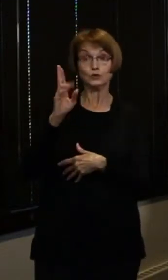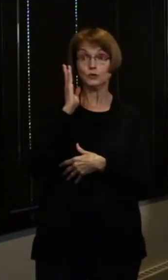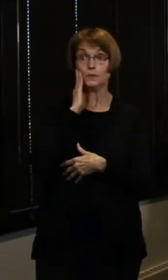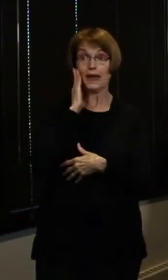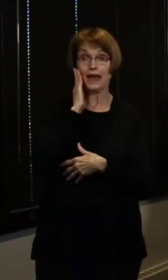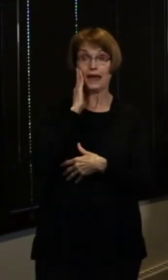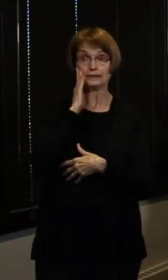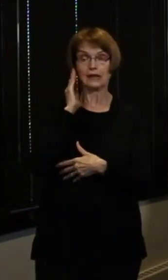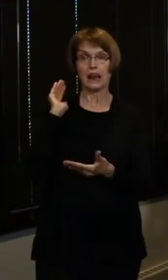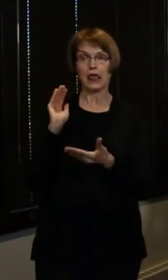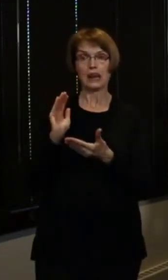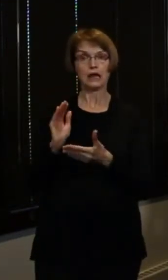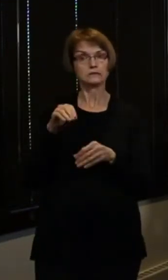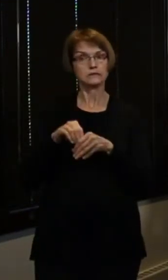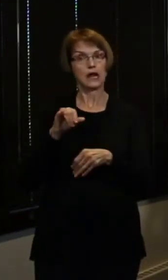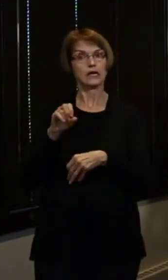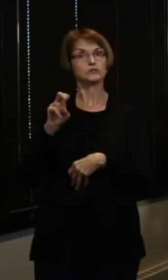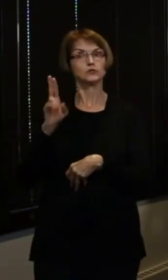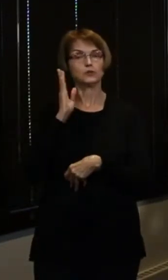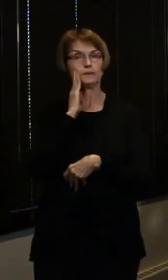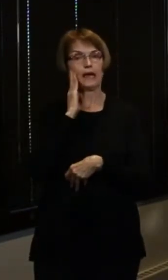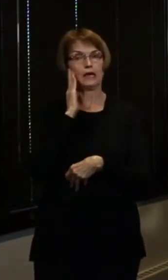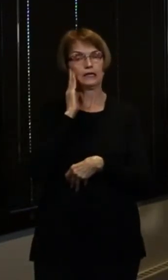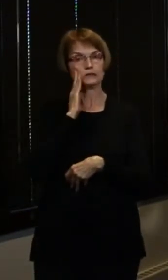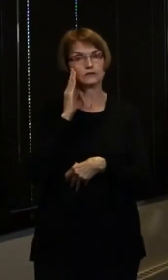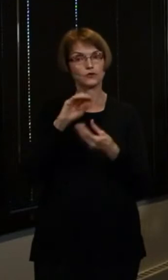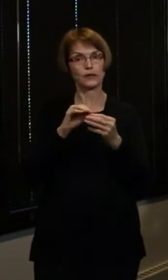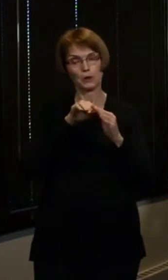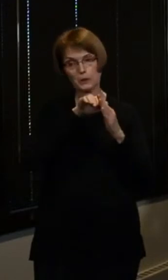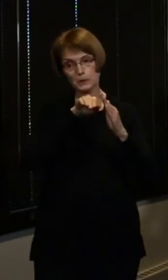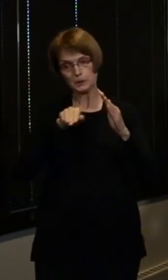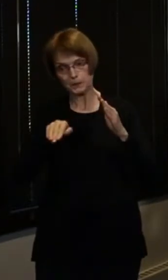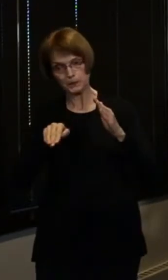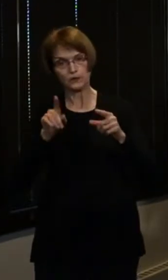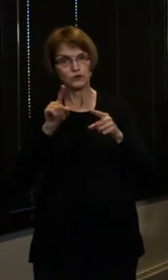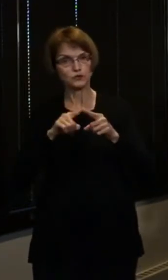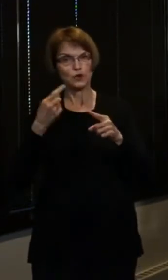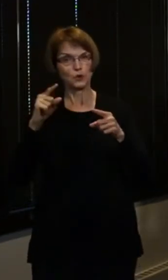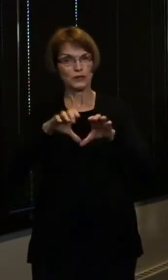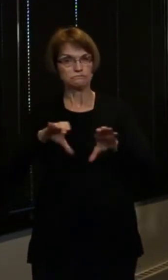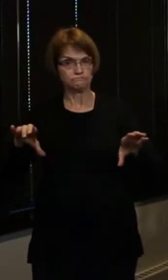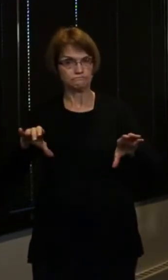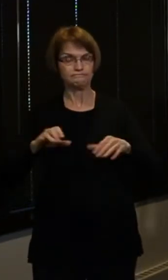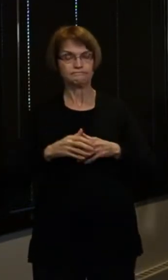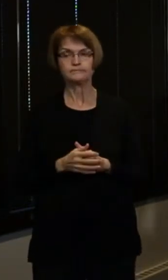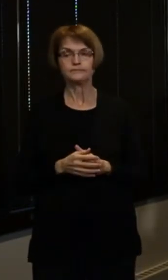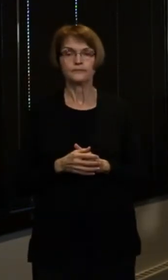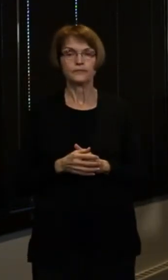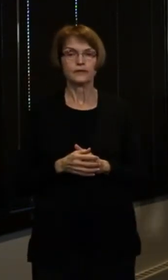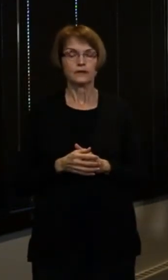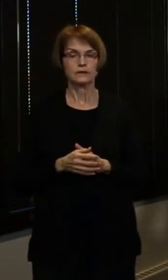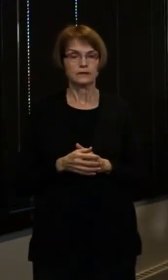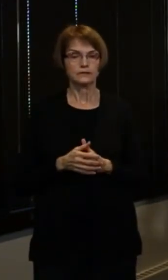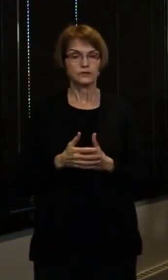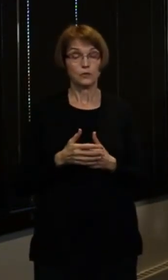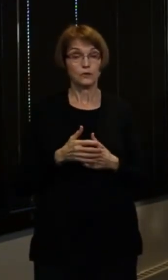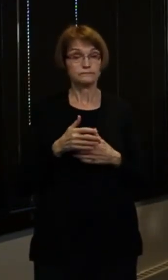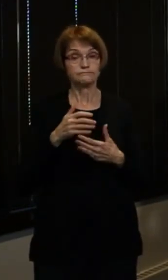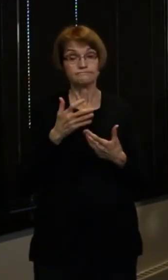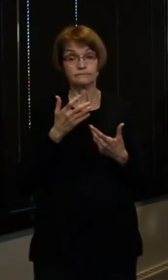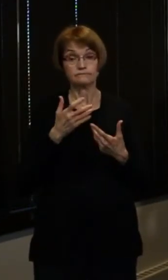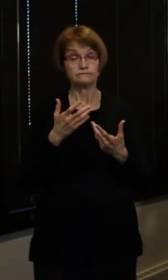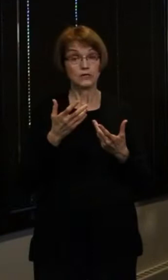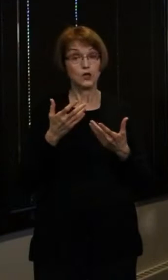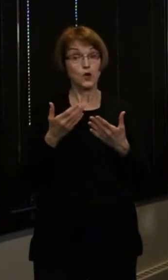break that 10% mark, we'll be in the green with our ICU capacity. Our rolling admissions, we